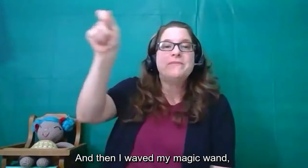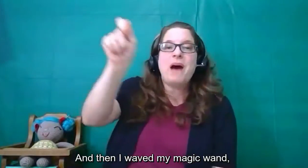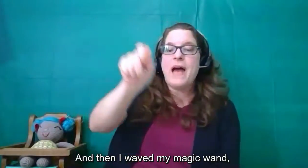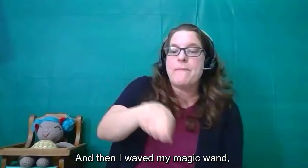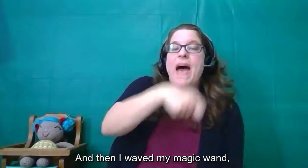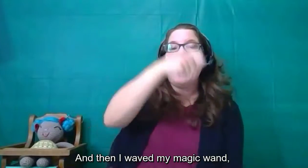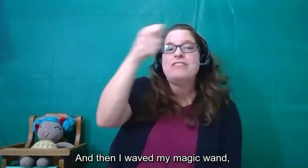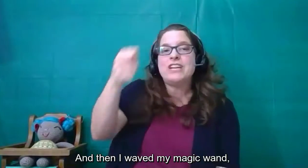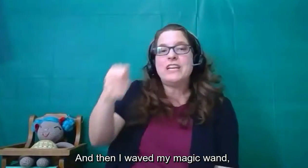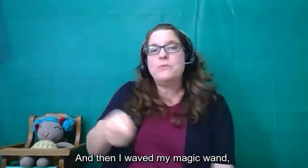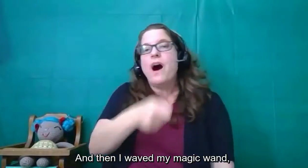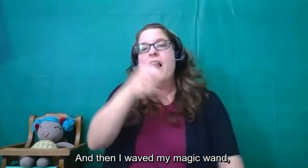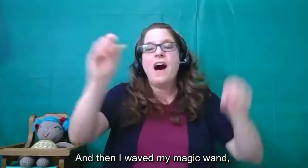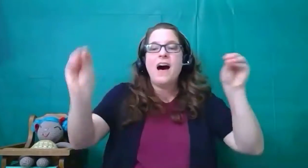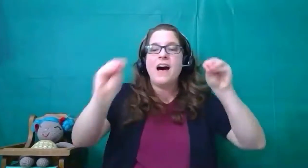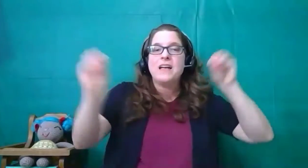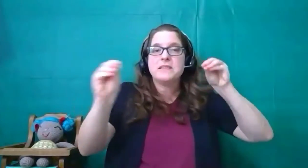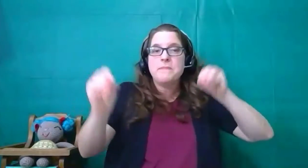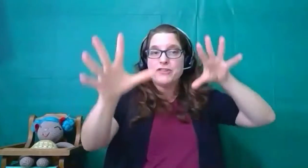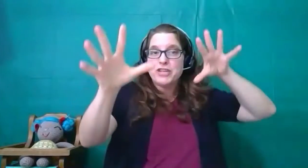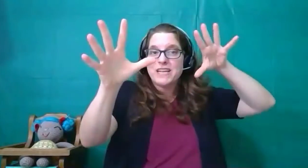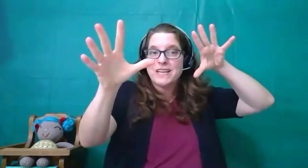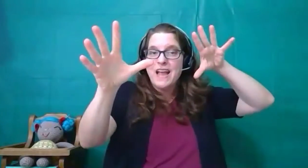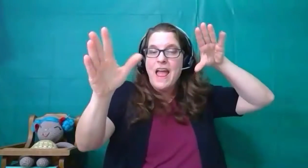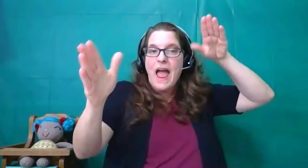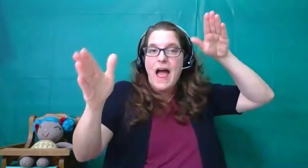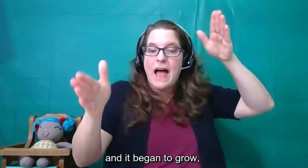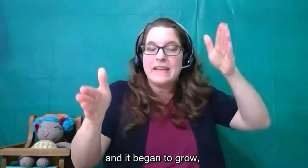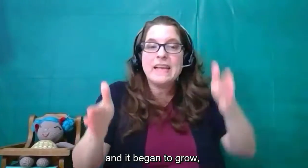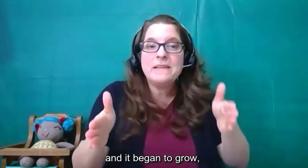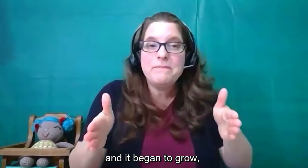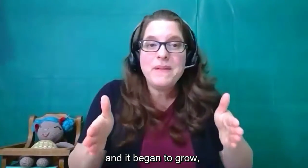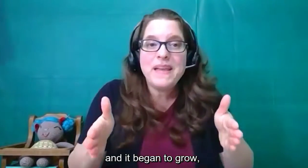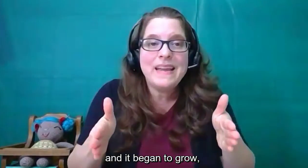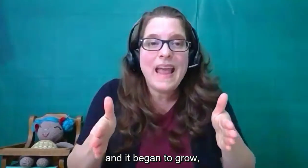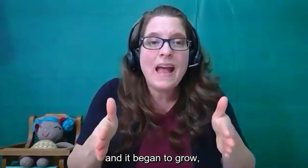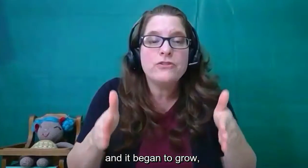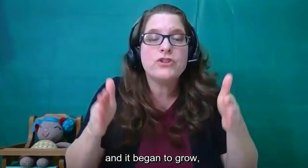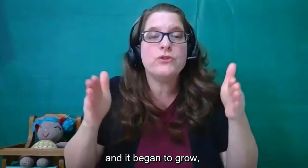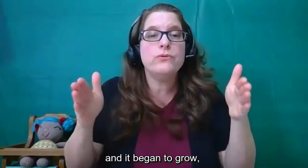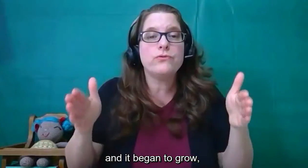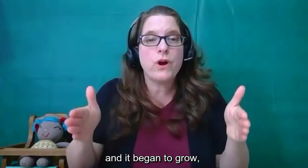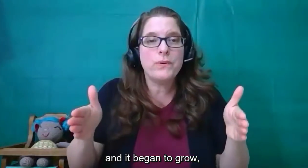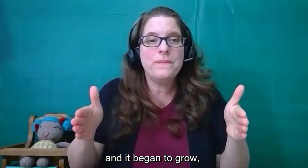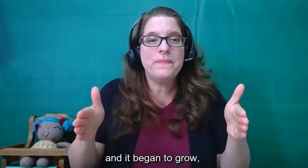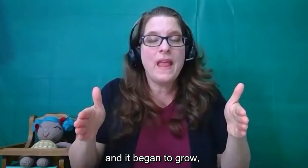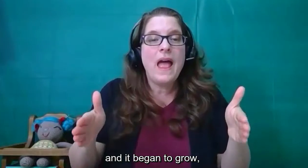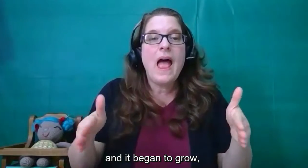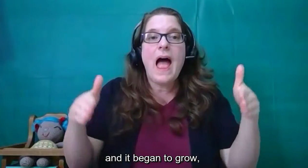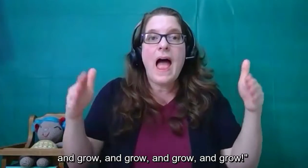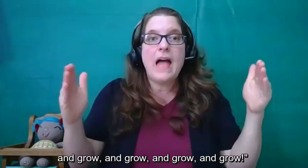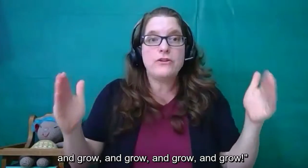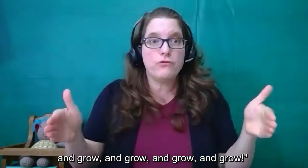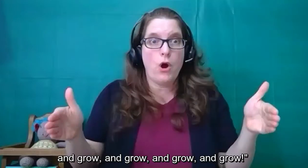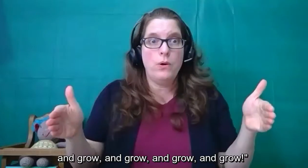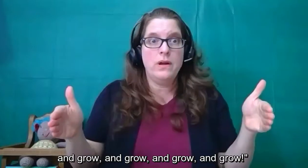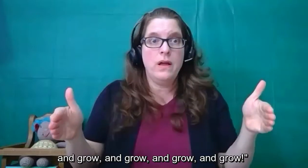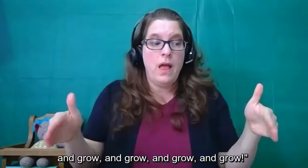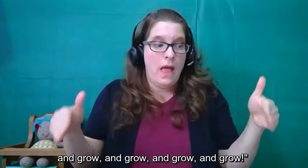my magic wand. And it began to grow and grow